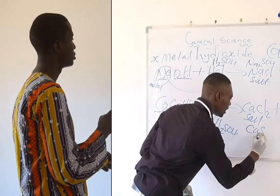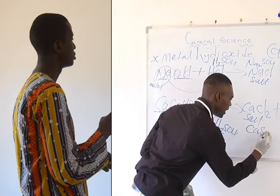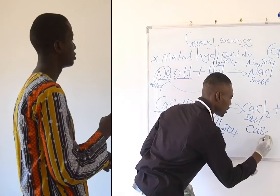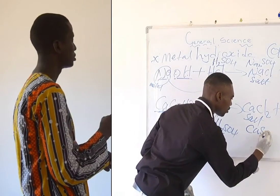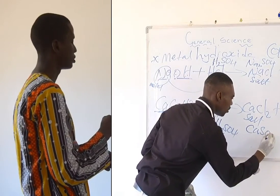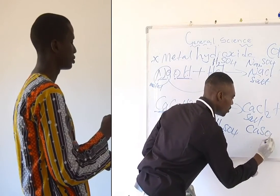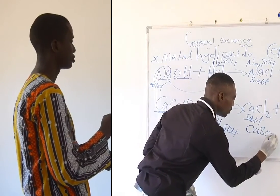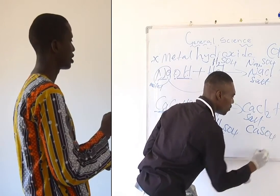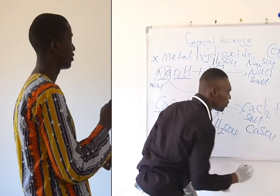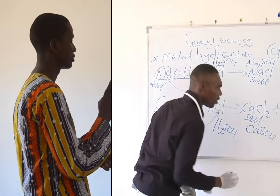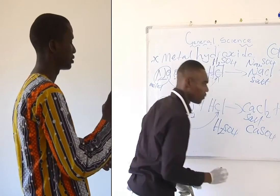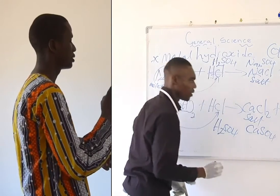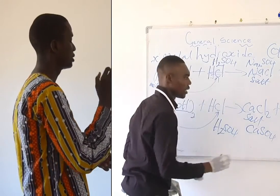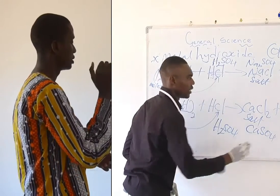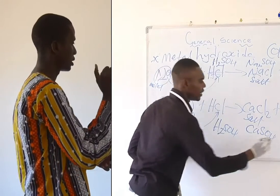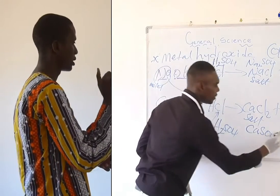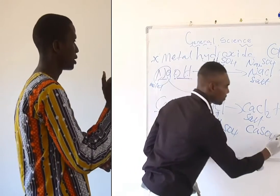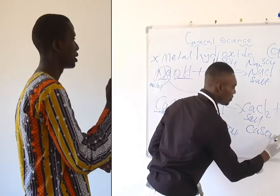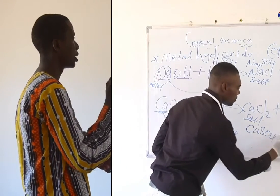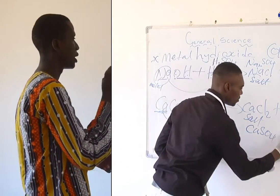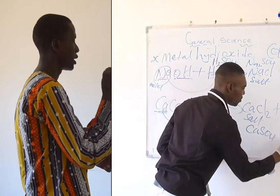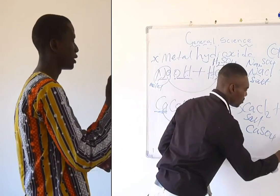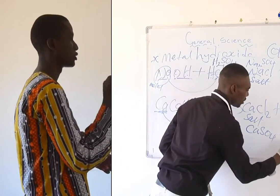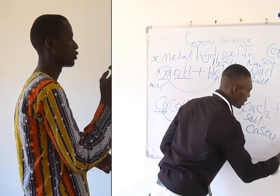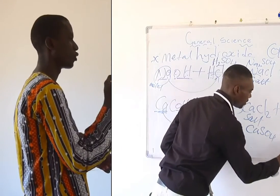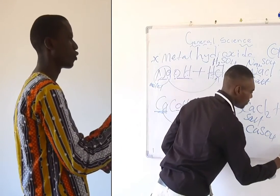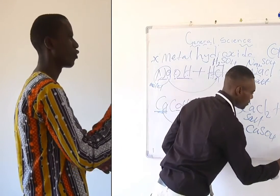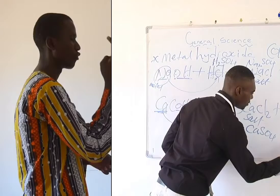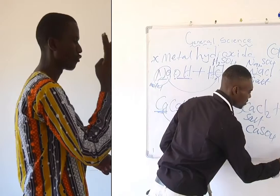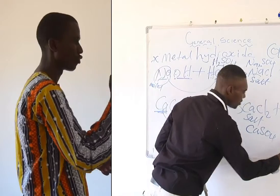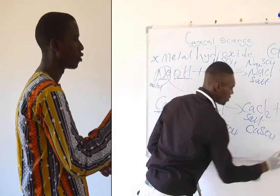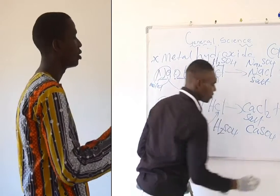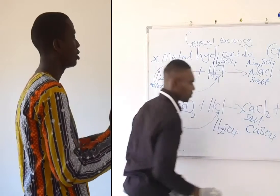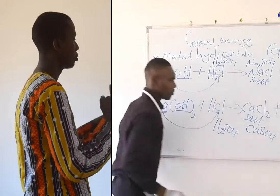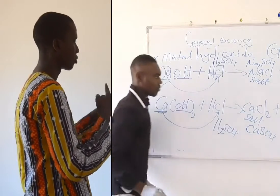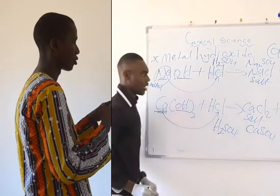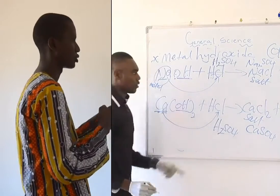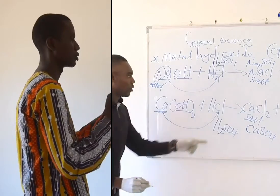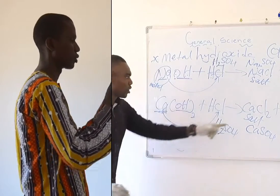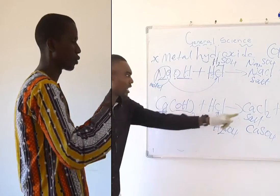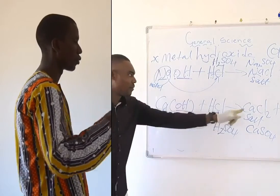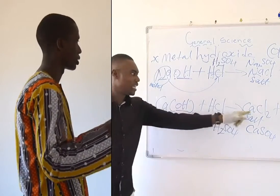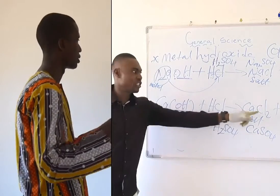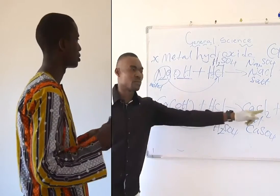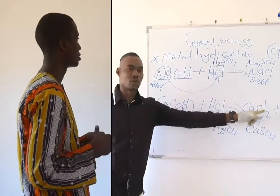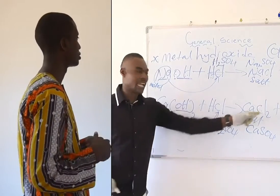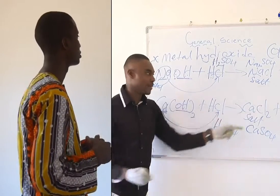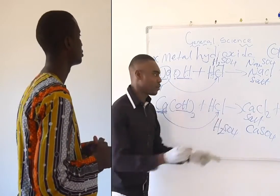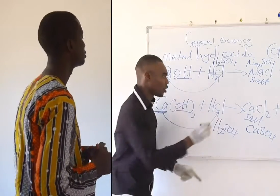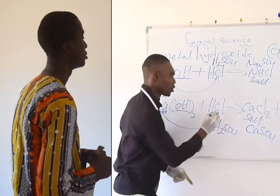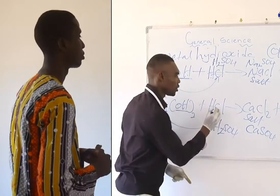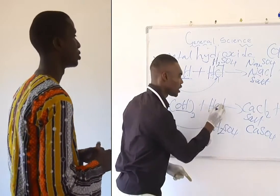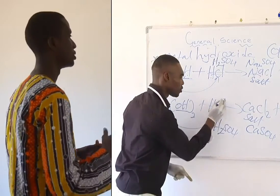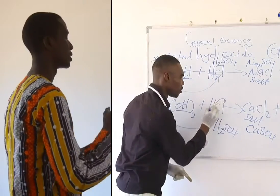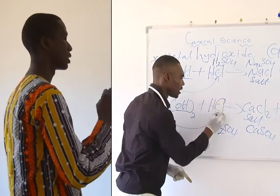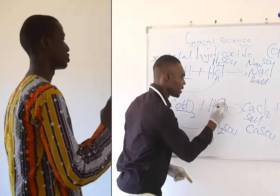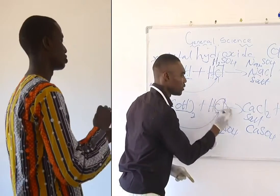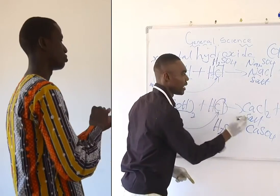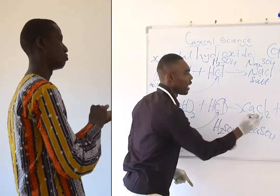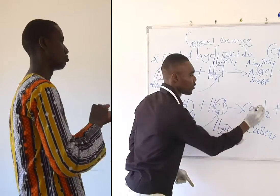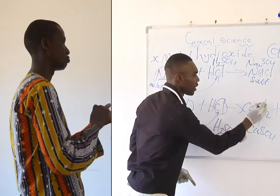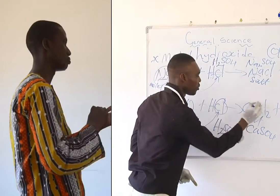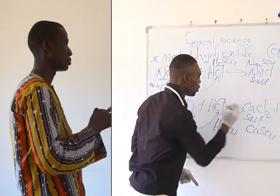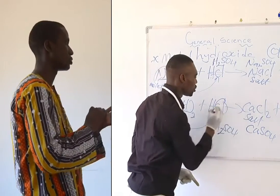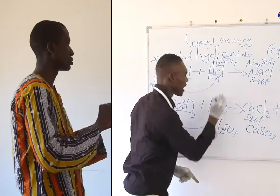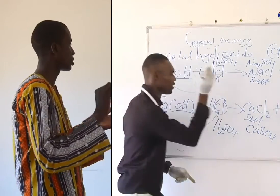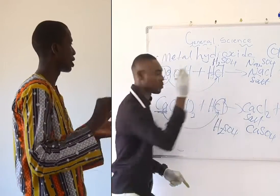salt, CaSO4, and then water. We are no more going to have calcium chloride because this chlorine will